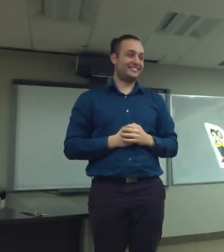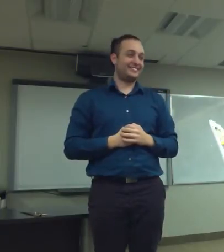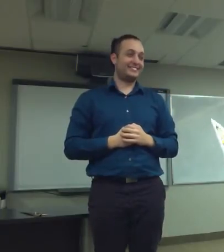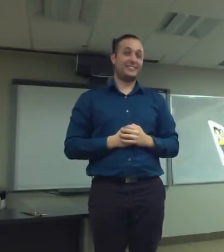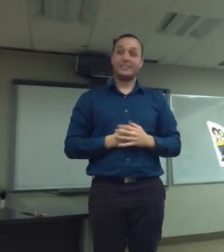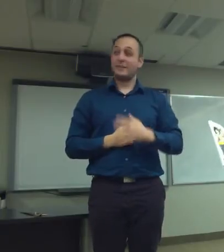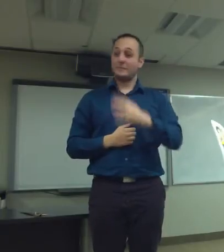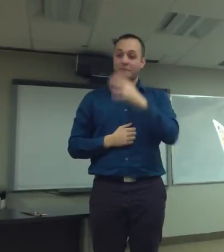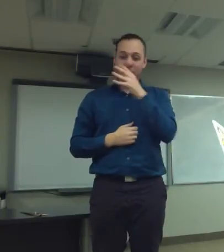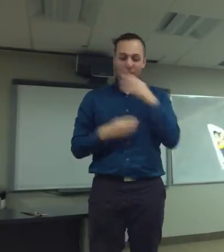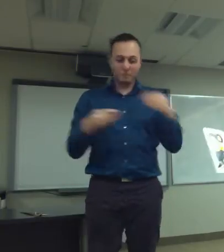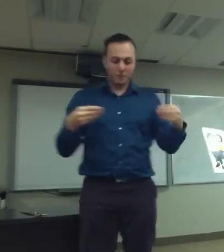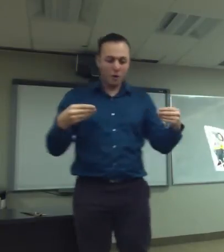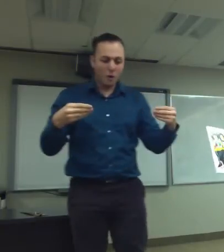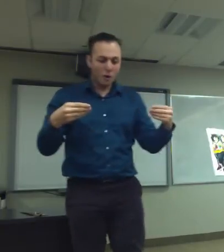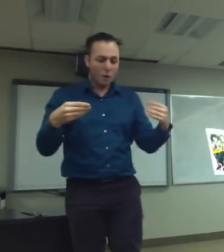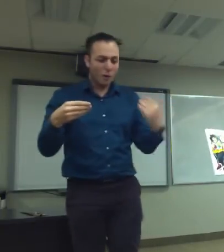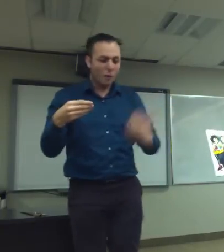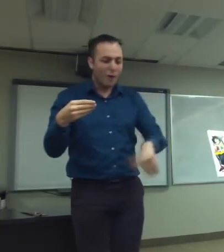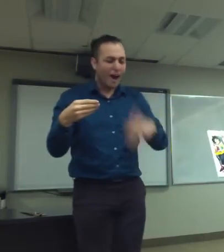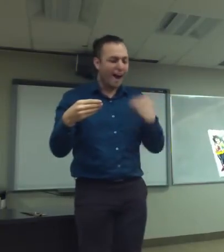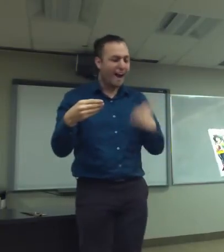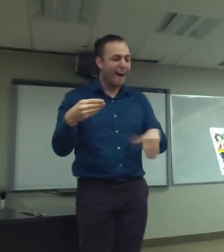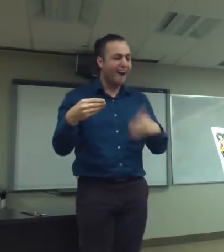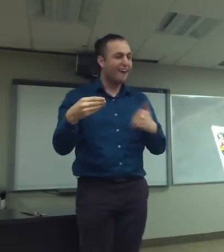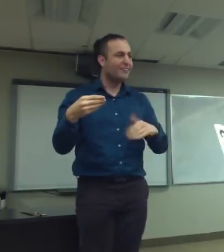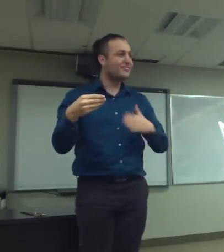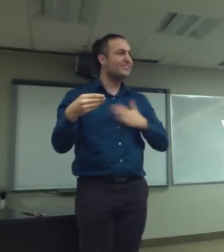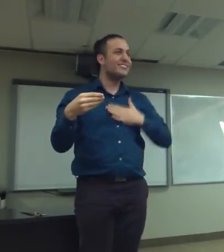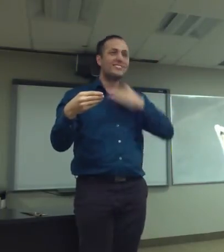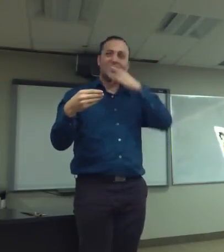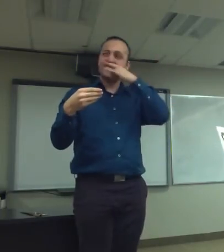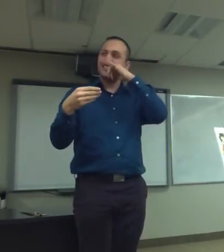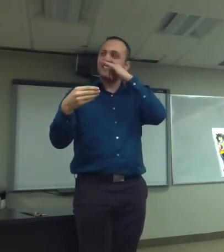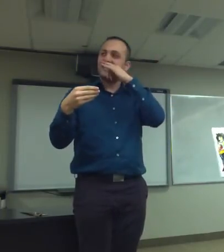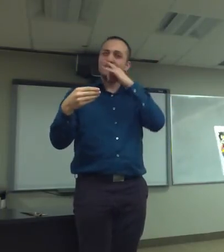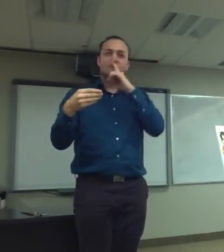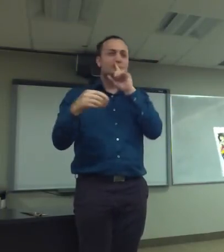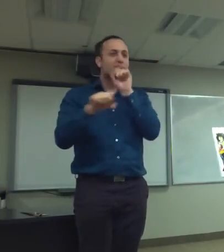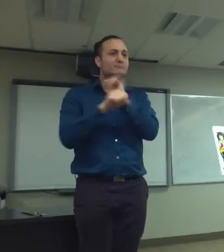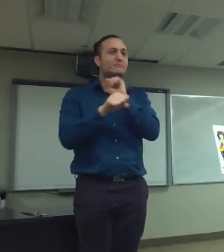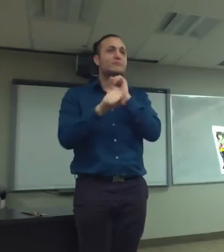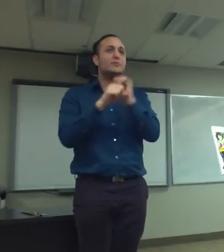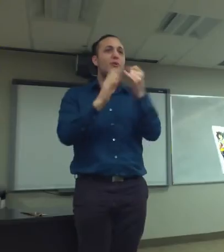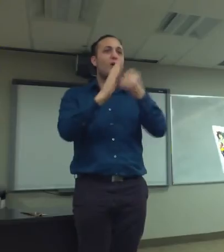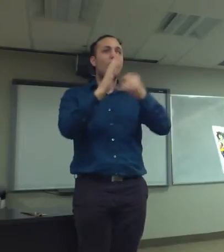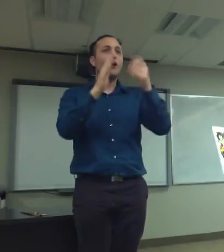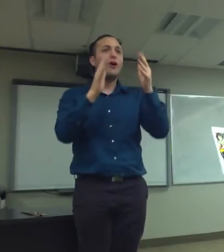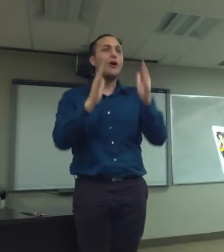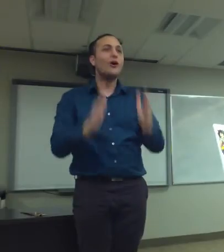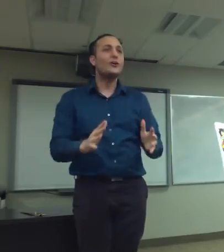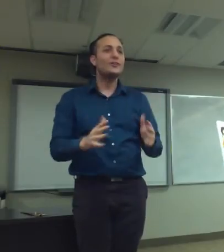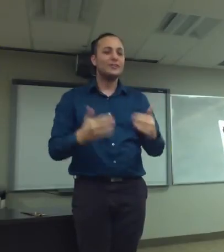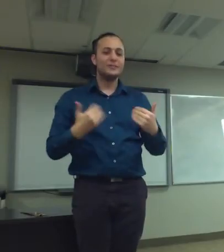Her mother said, "Wow, my kid's an artist."